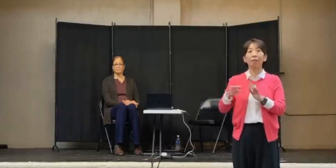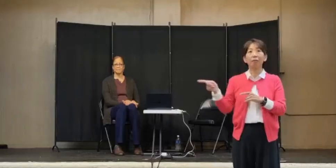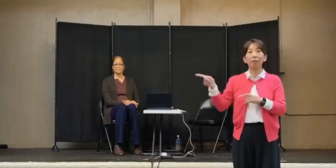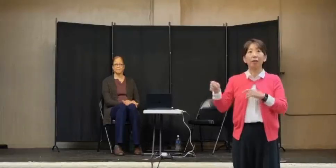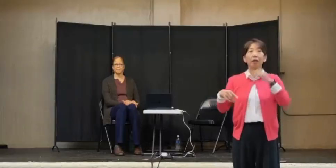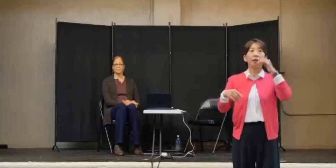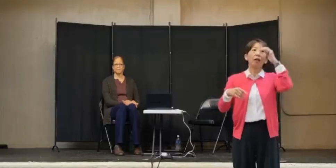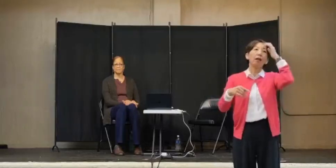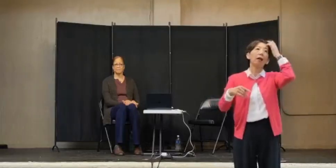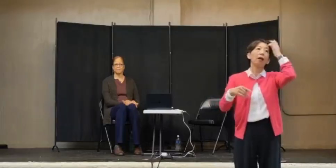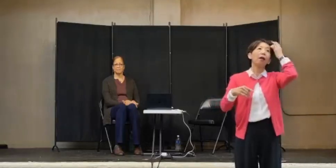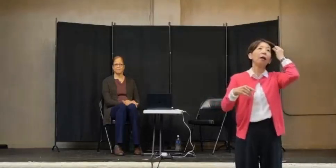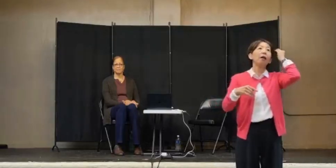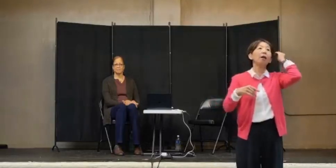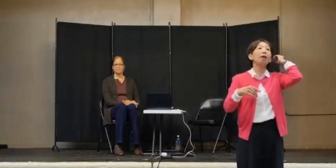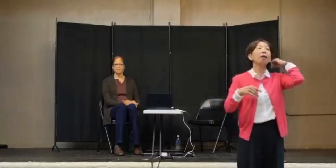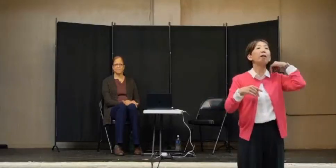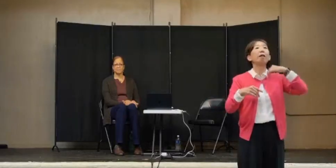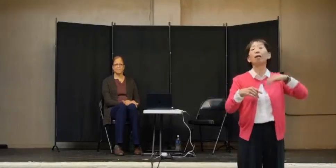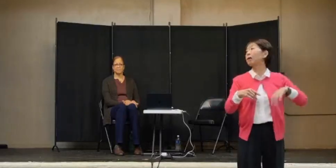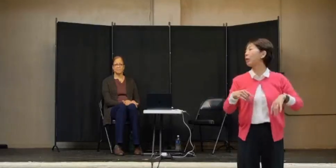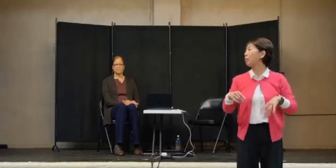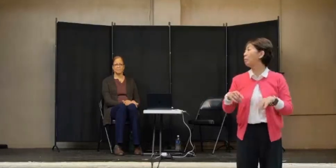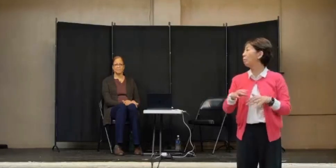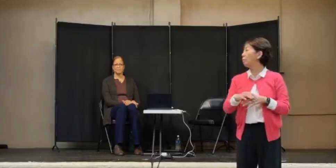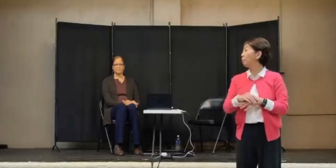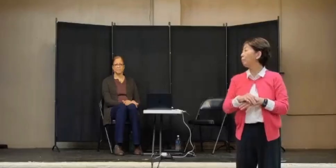Can you click on the slide and go ahead and move to the next one?